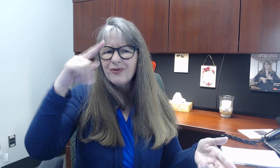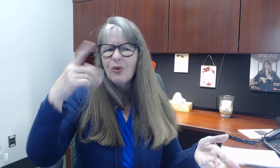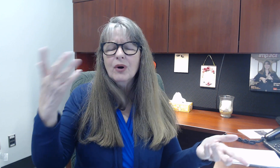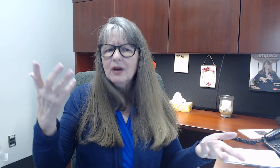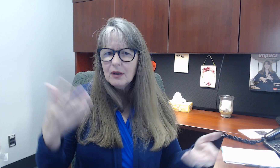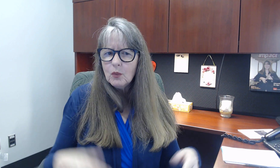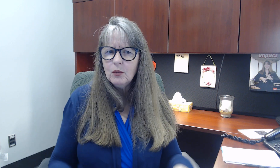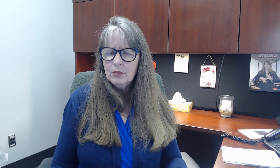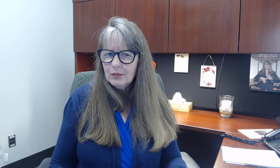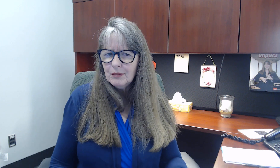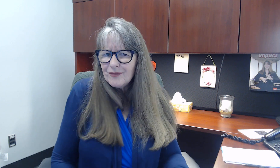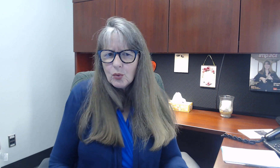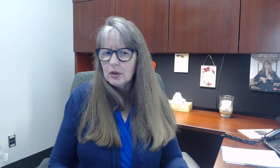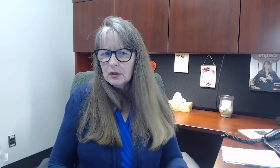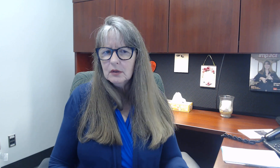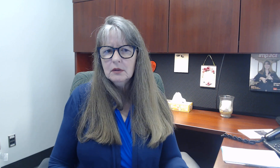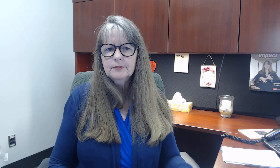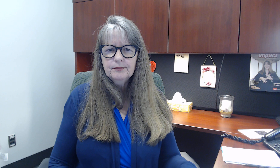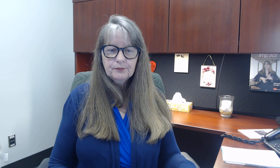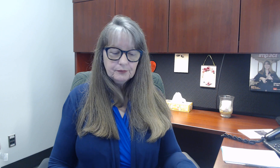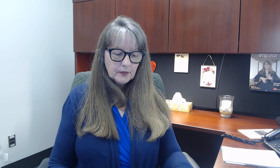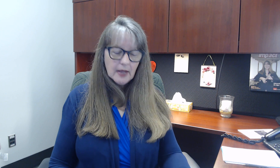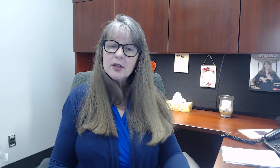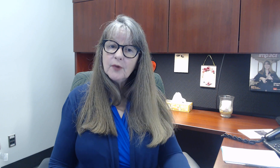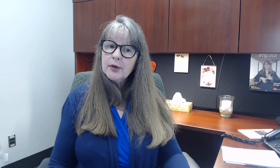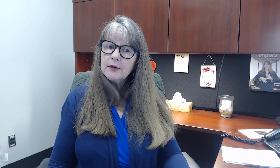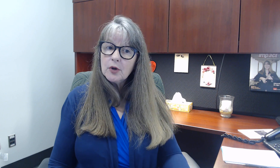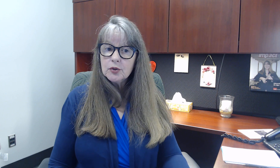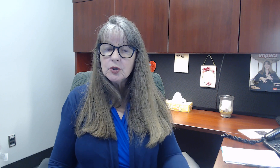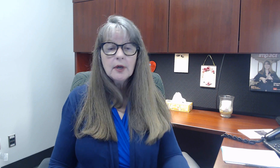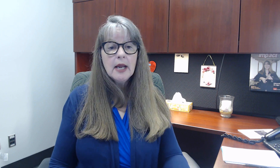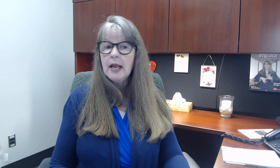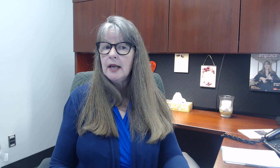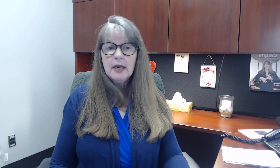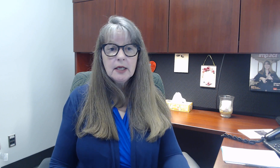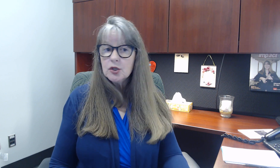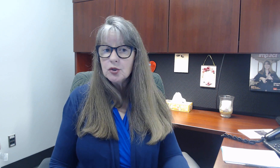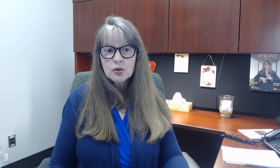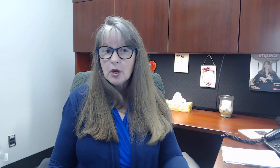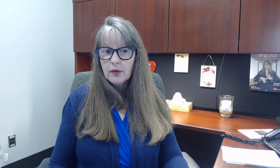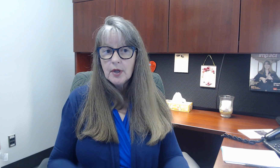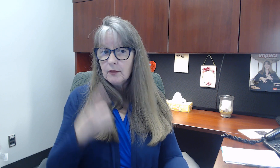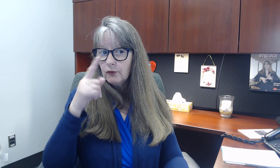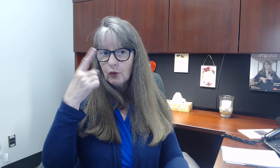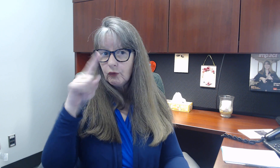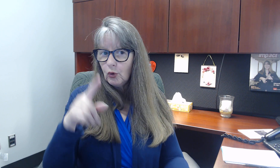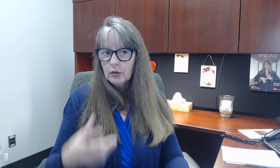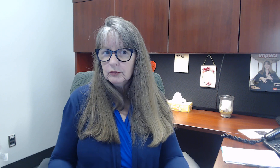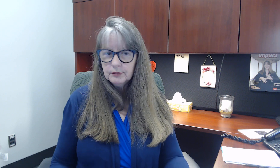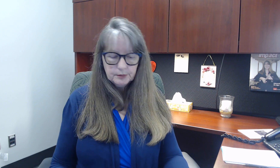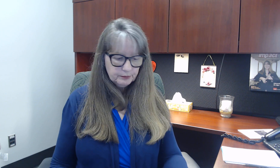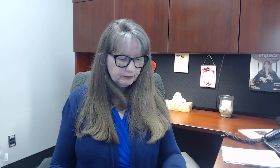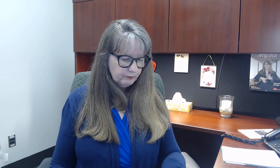4. What for? And that's very deaf culture, and it's used all the time. 4.